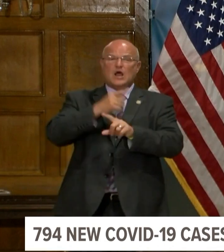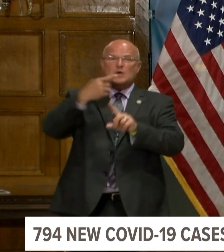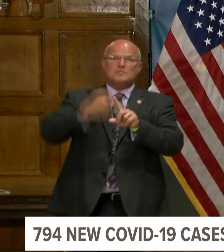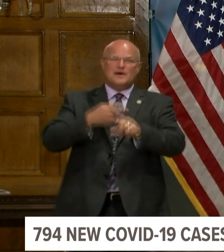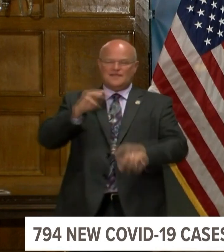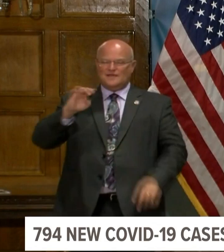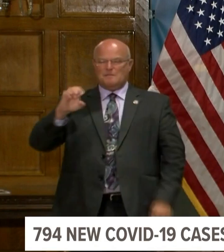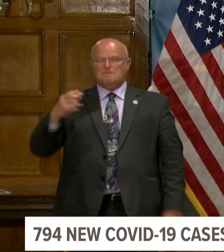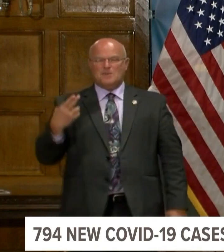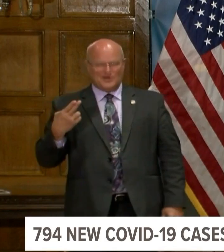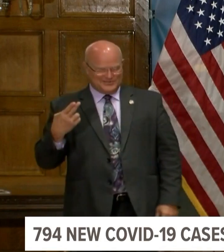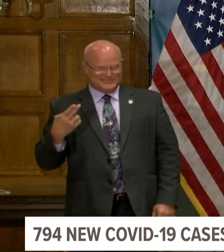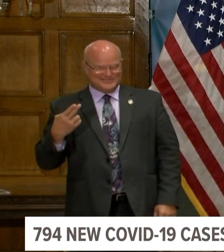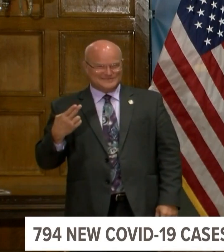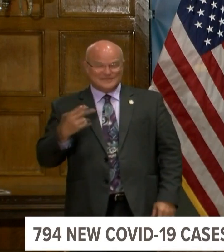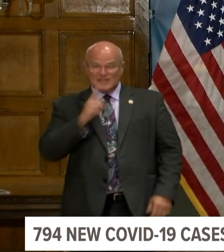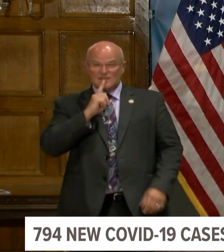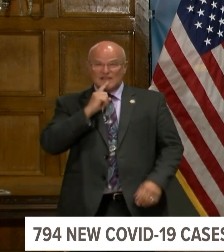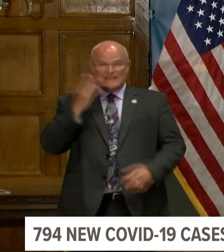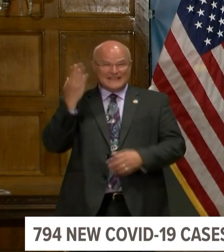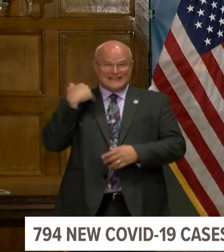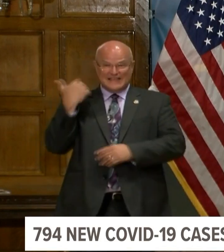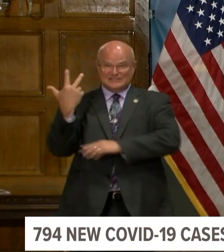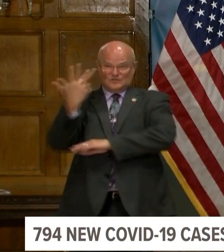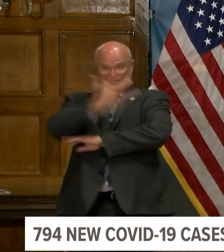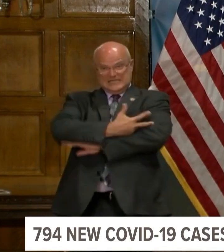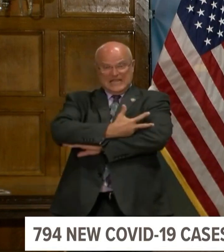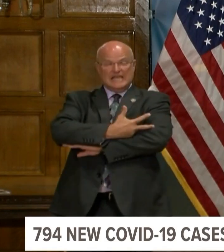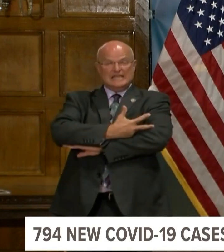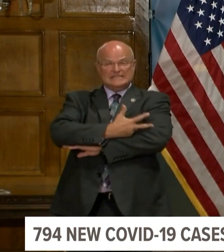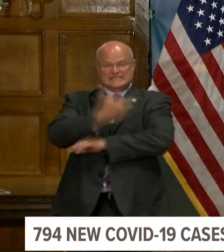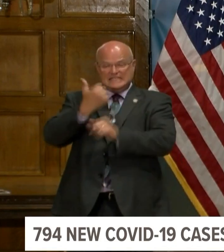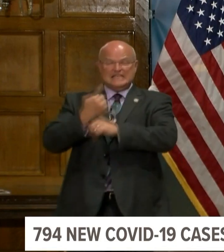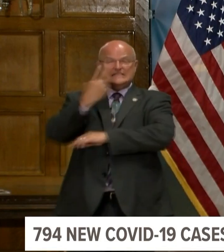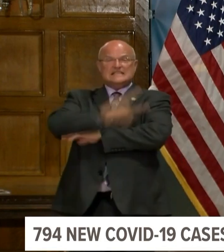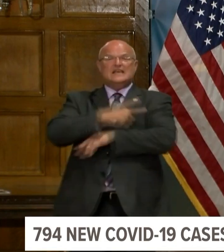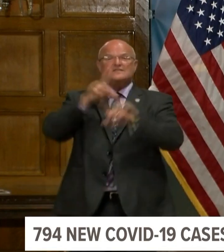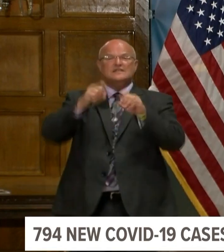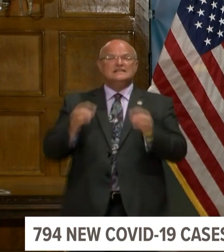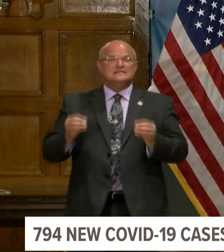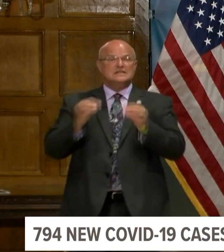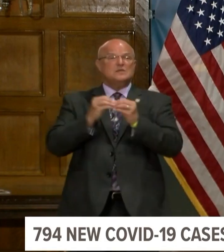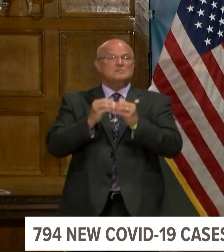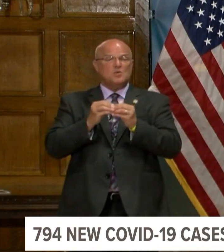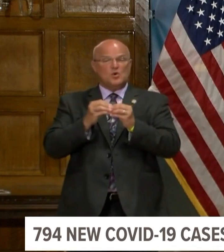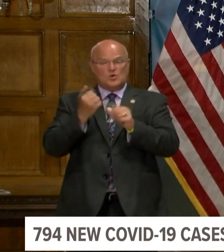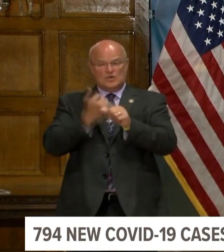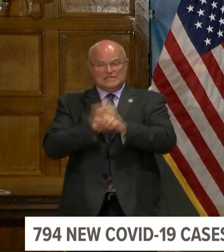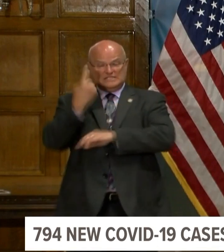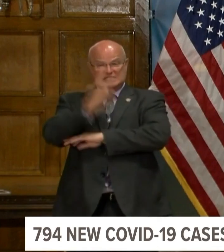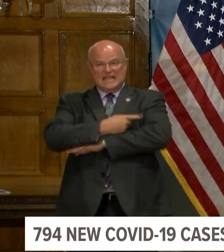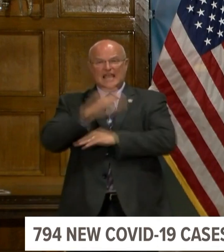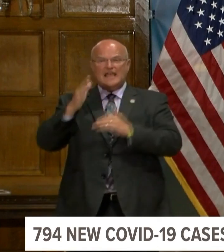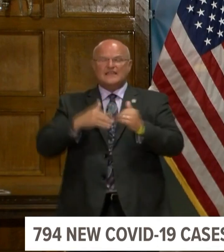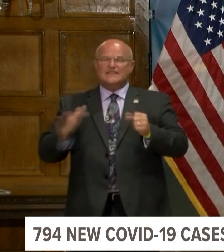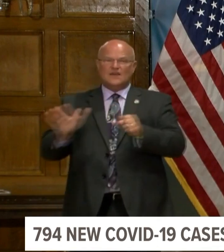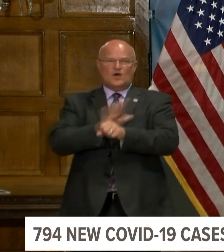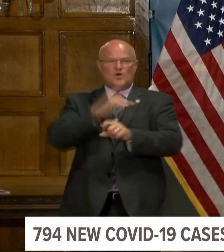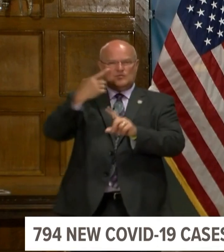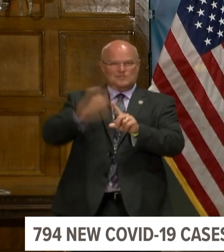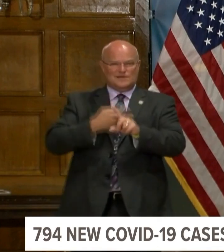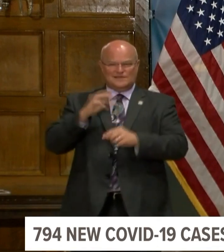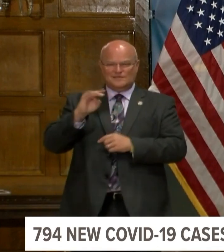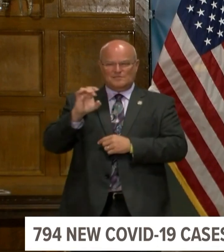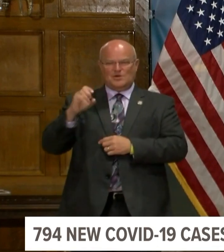of March. In fact, for the last 3 days, each of those days, we've tested more than we tested in the entire month